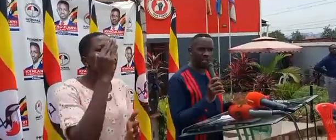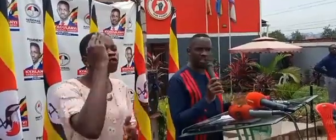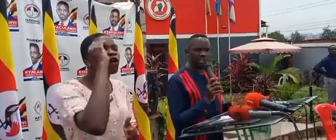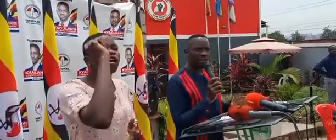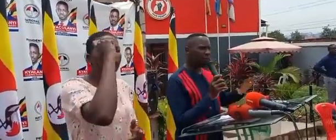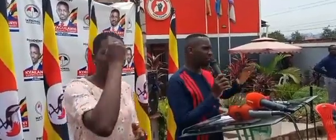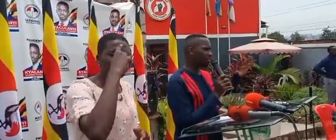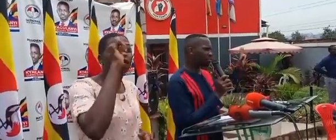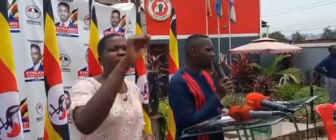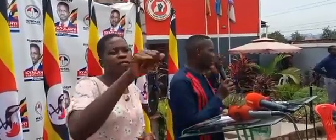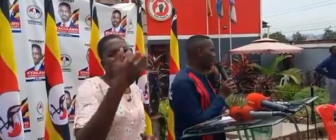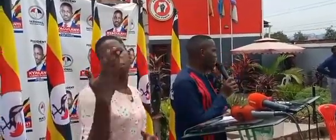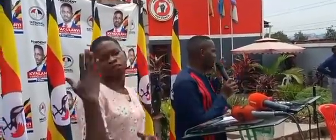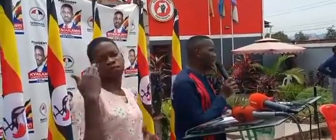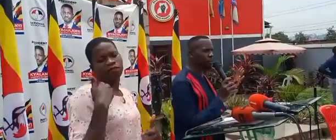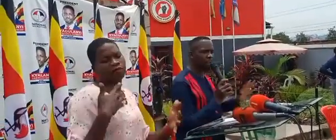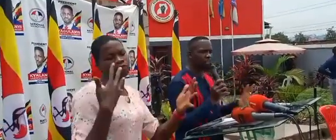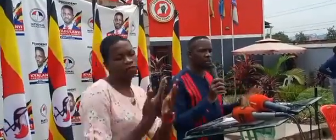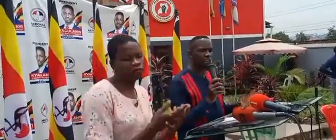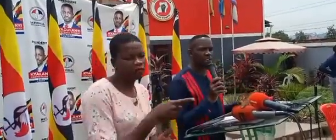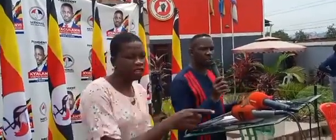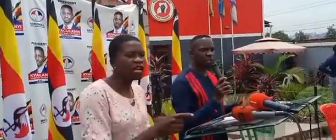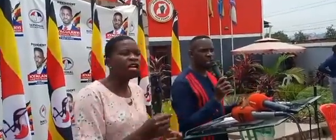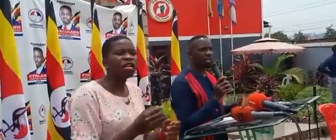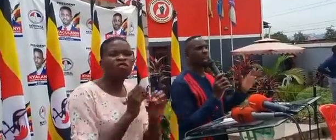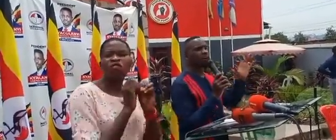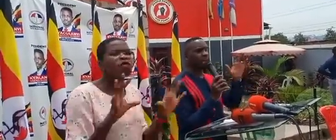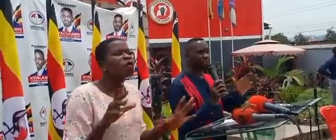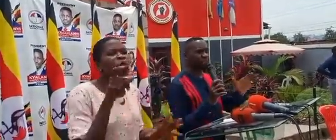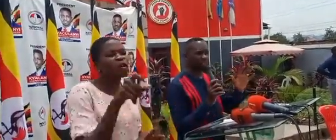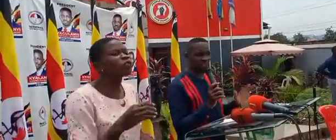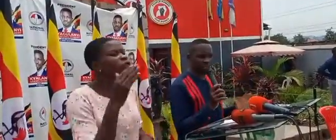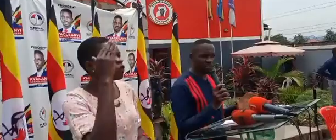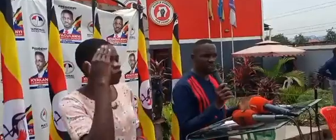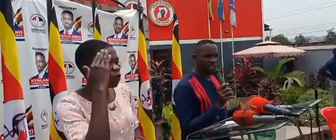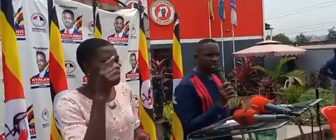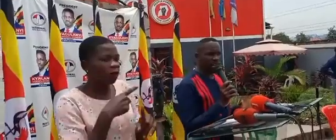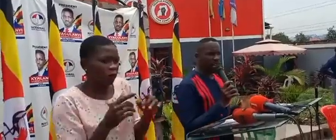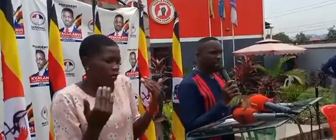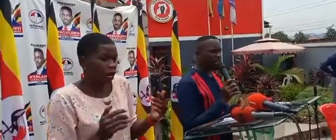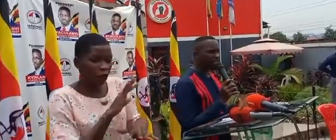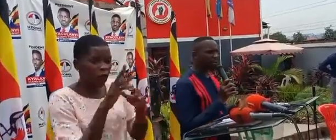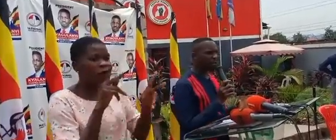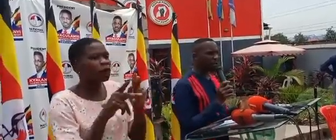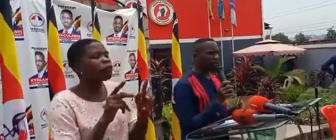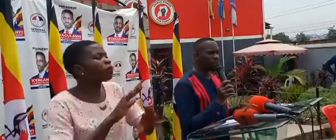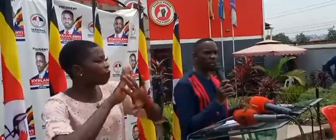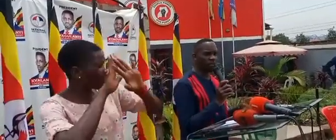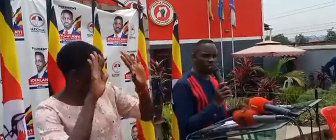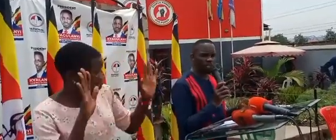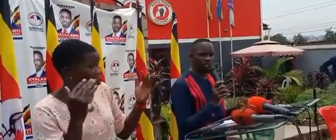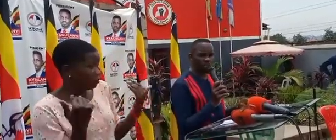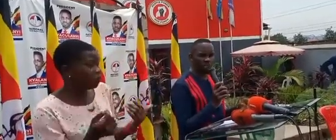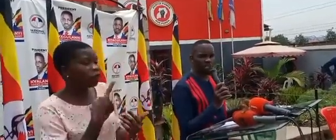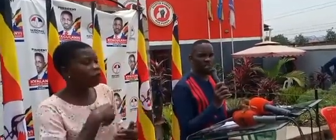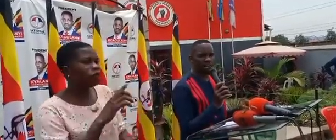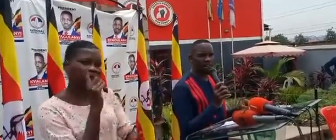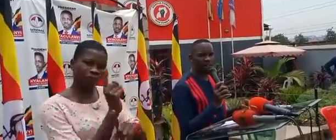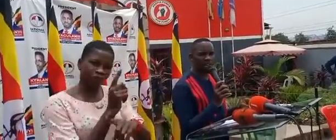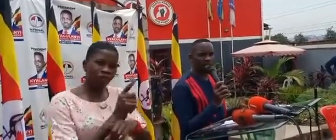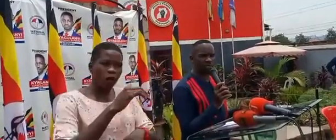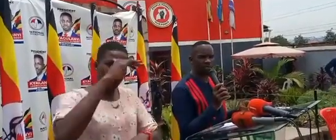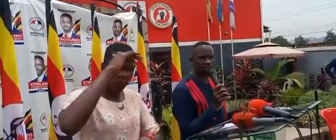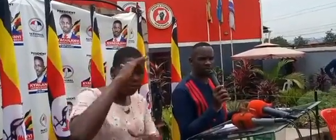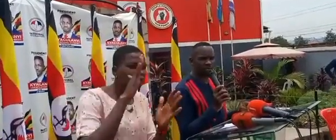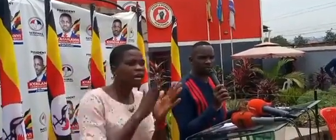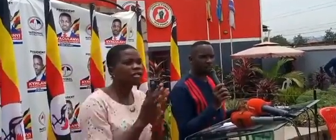and tortured. That was, you know, away from the cameras, no one knew. Now everybody knows. And so we are putting police, security, and